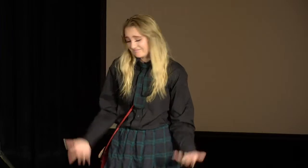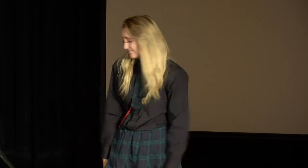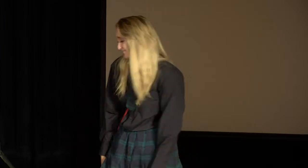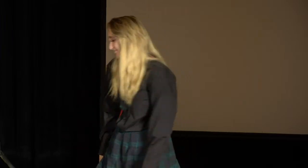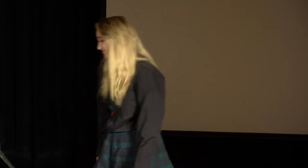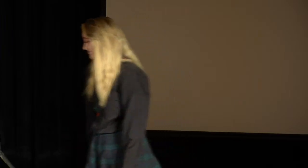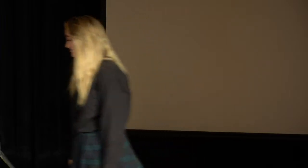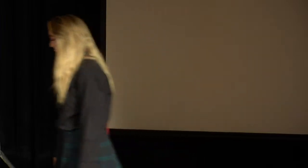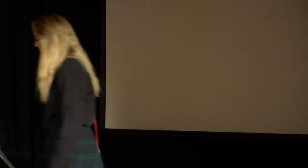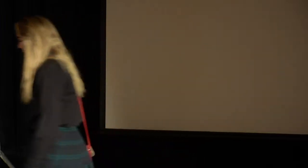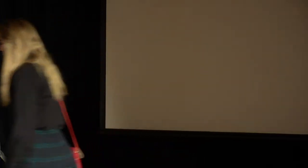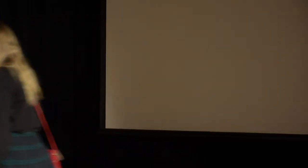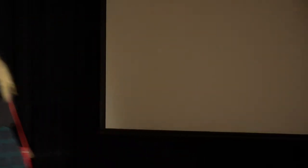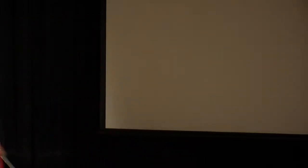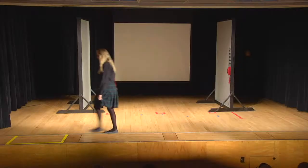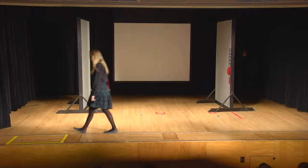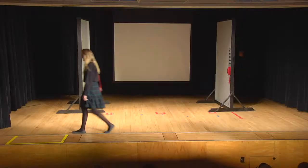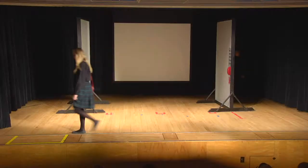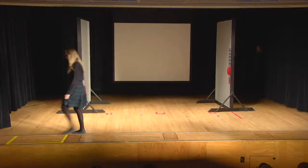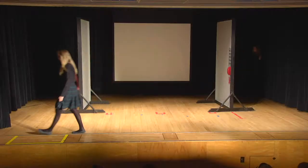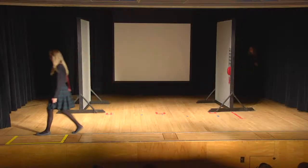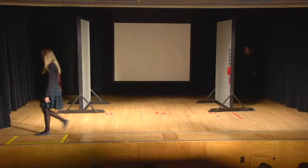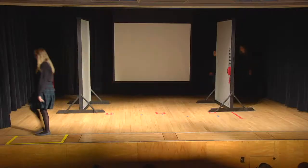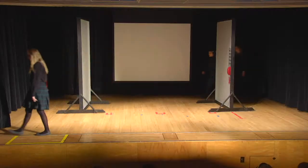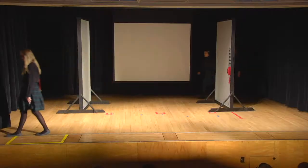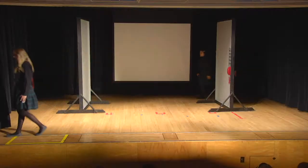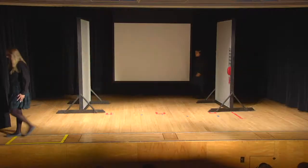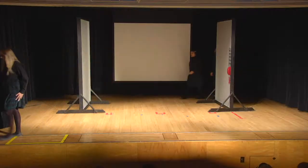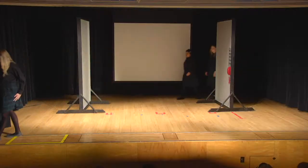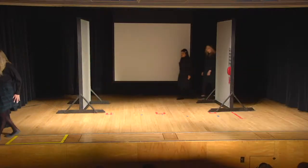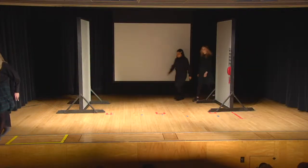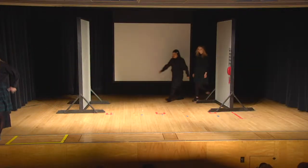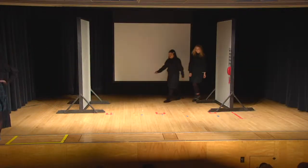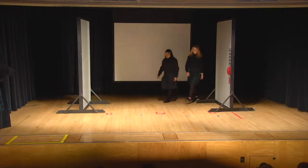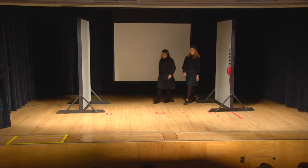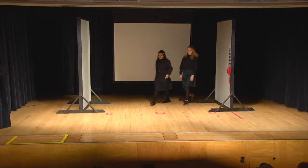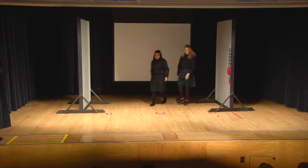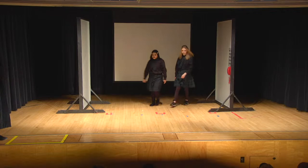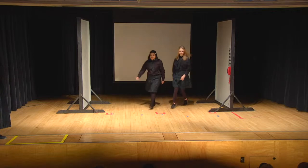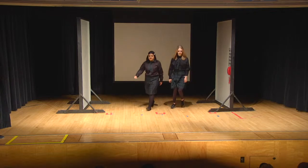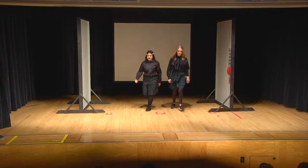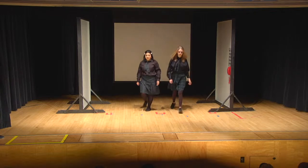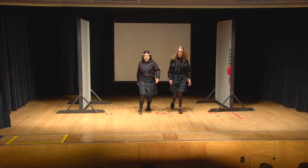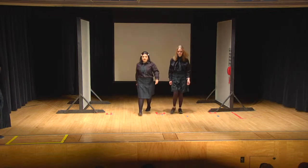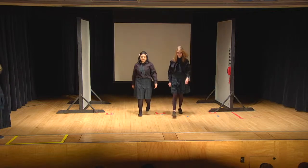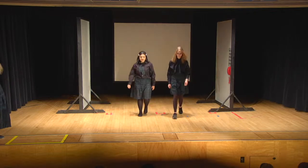not perfect, but I'm happy. Claire moves to the side of the stage. Rebecca and Lindsay come out together.